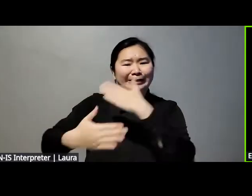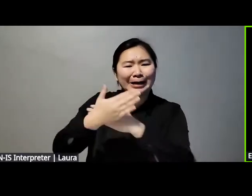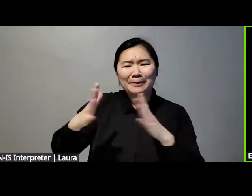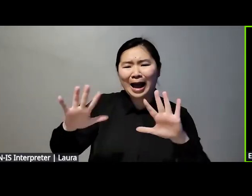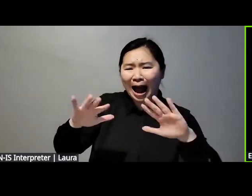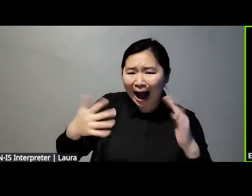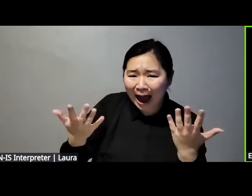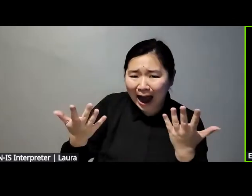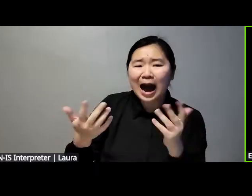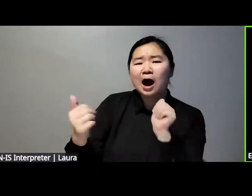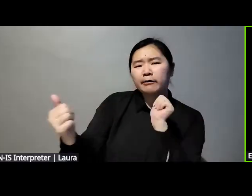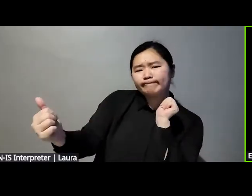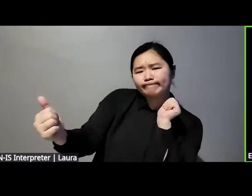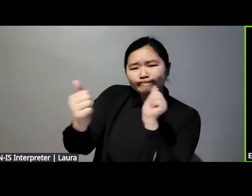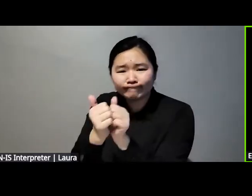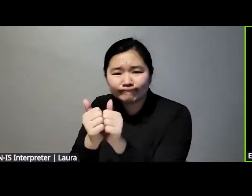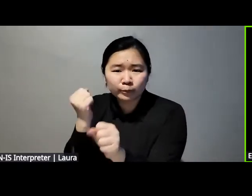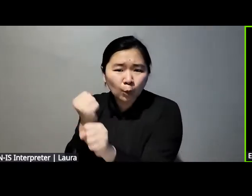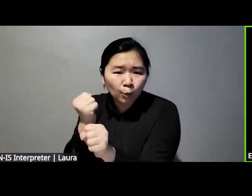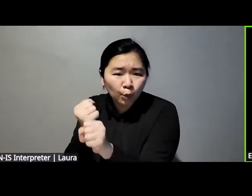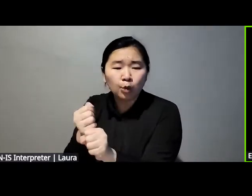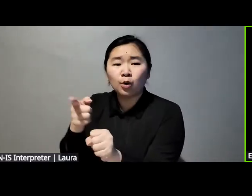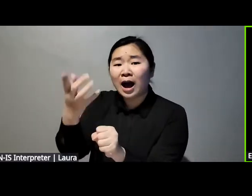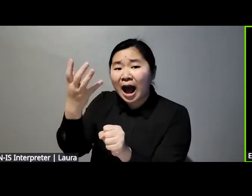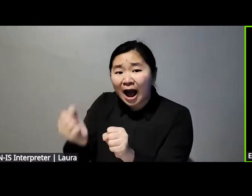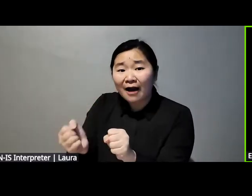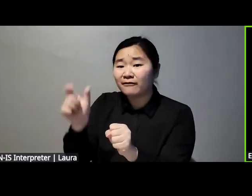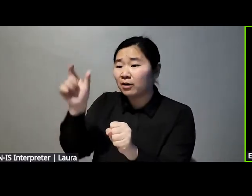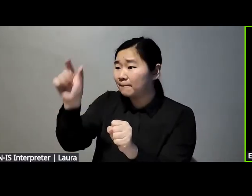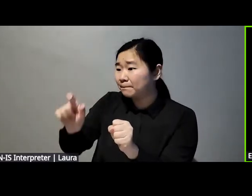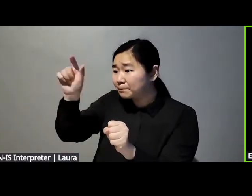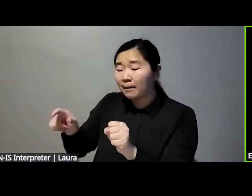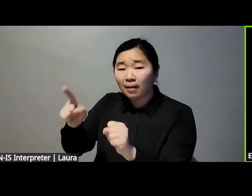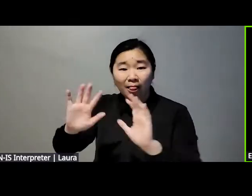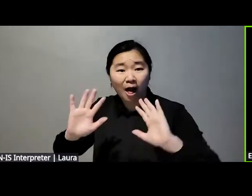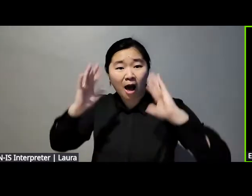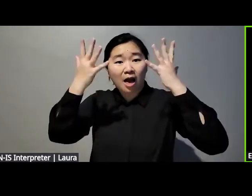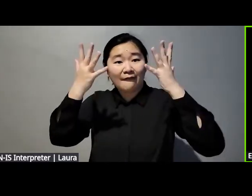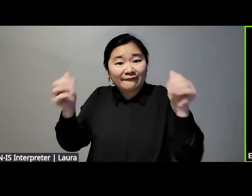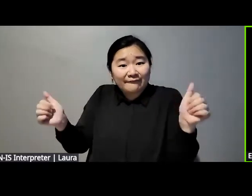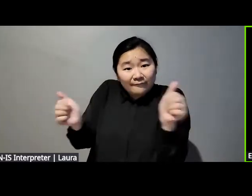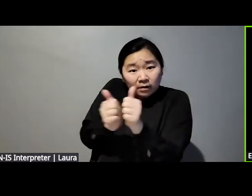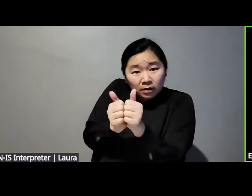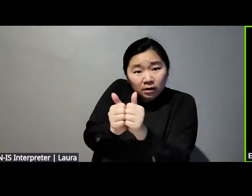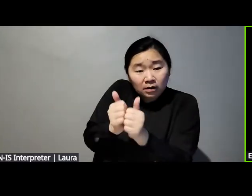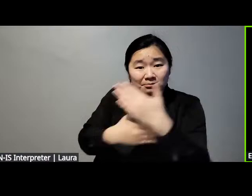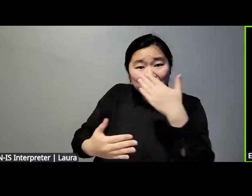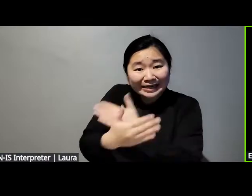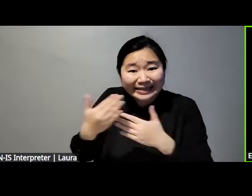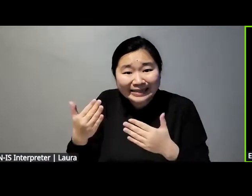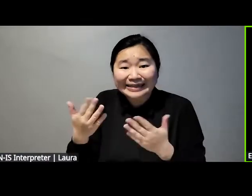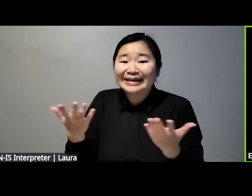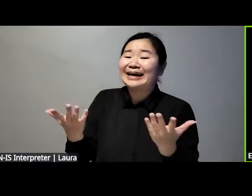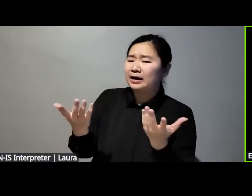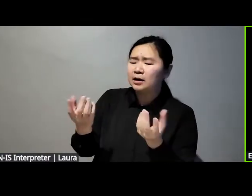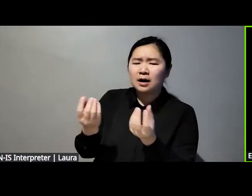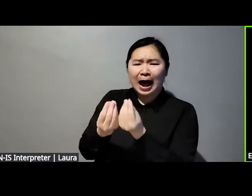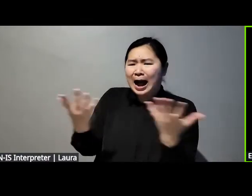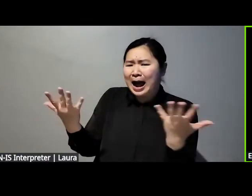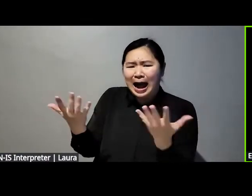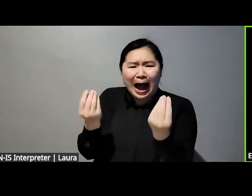much easier because they are able to share from their experience, and also to make the people they're talking to